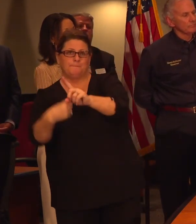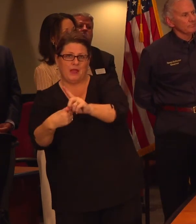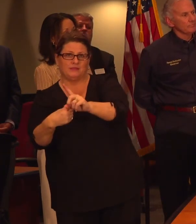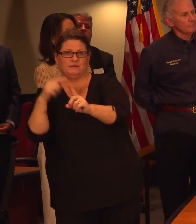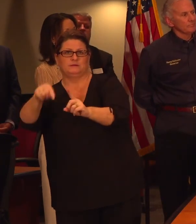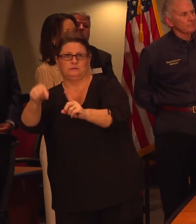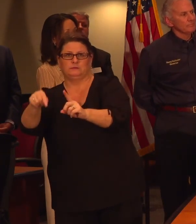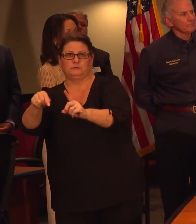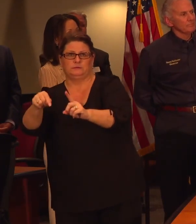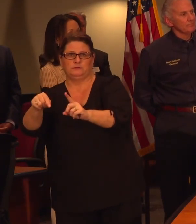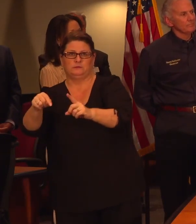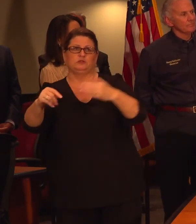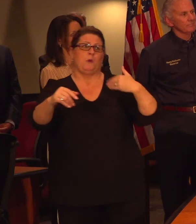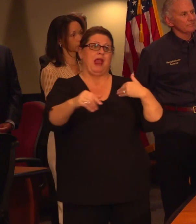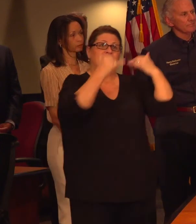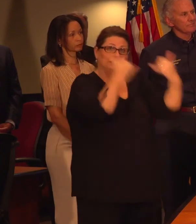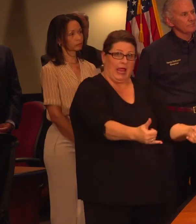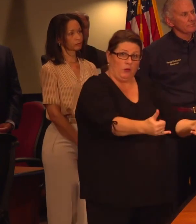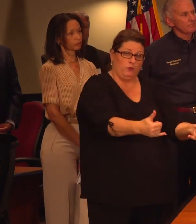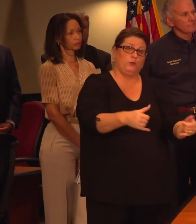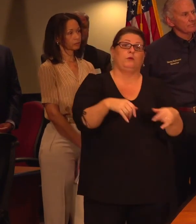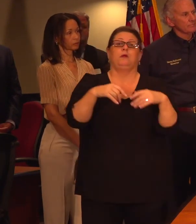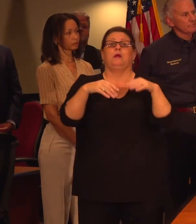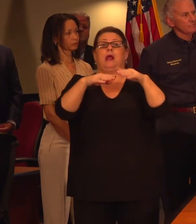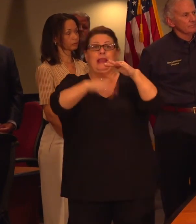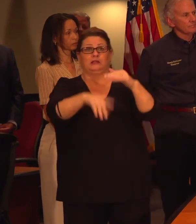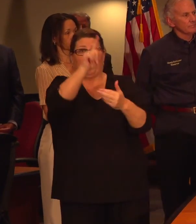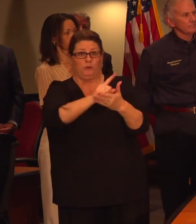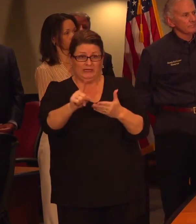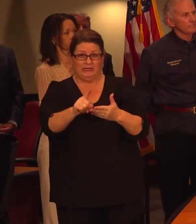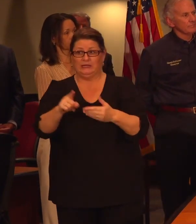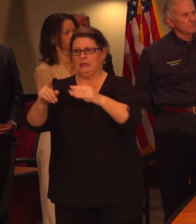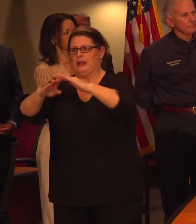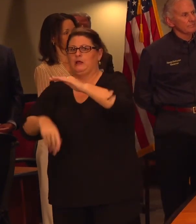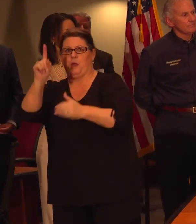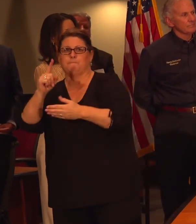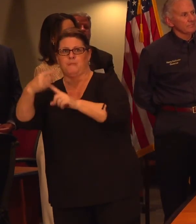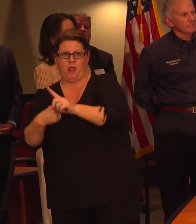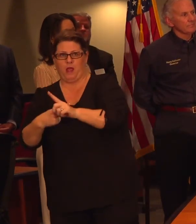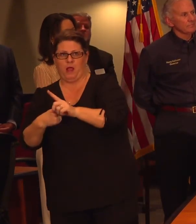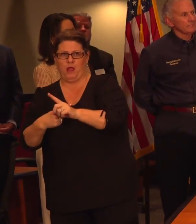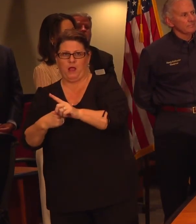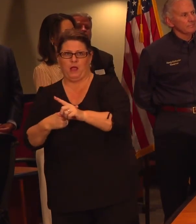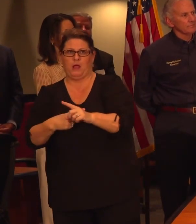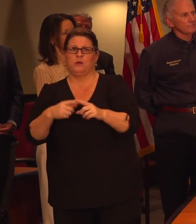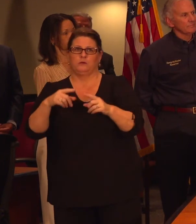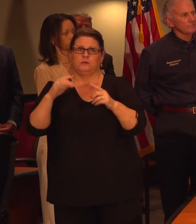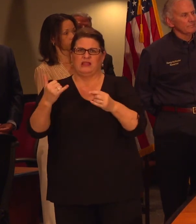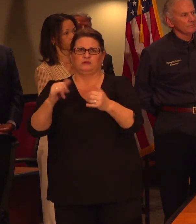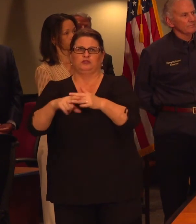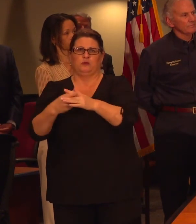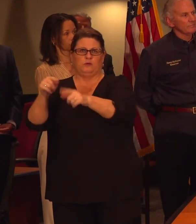that group. We're trying to push that off. But unfortunately, this has gone on long enough that we're starting to see